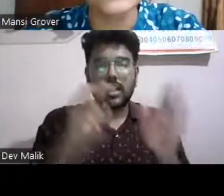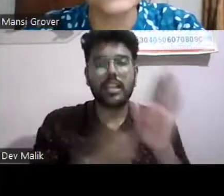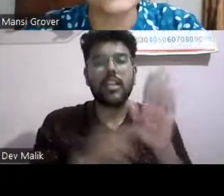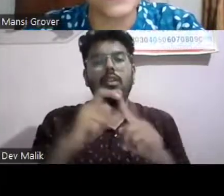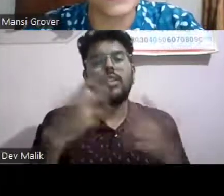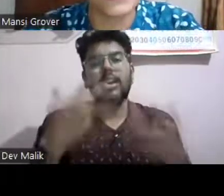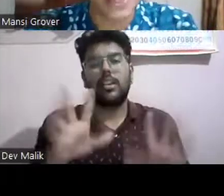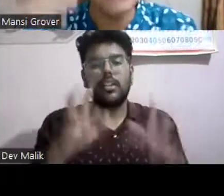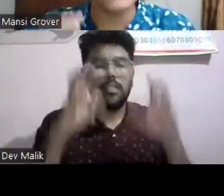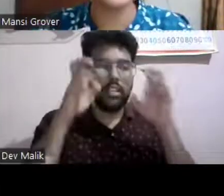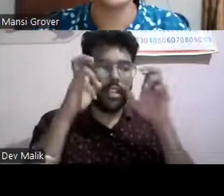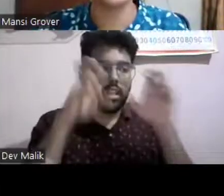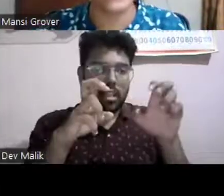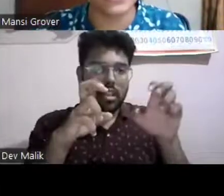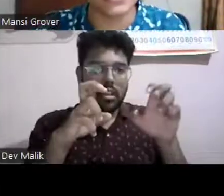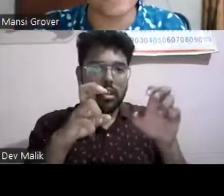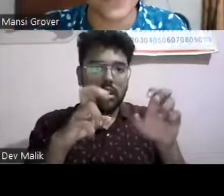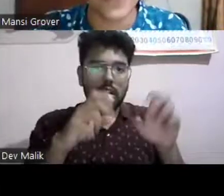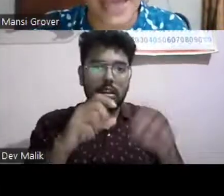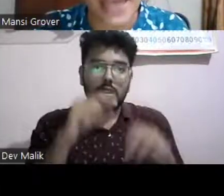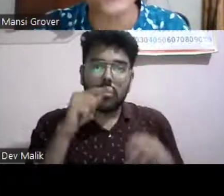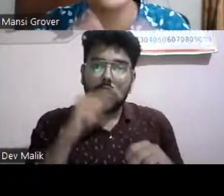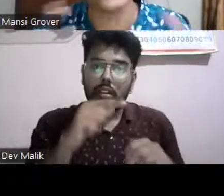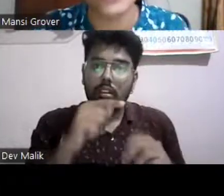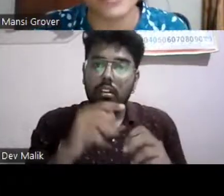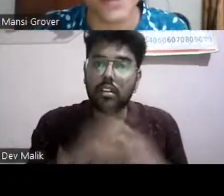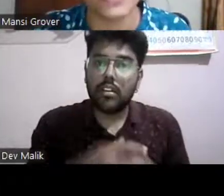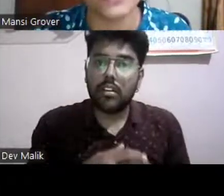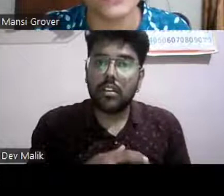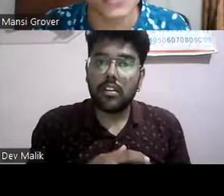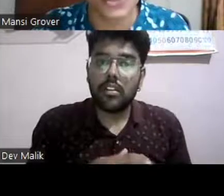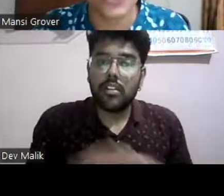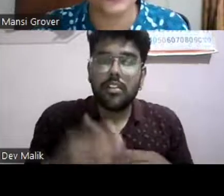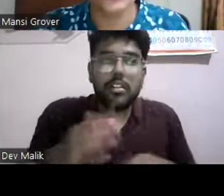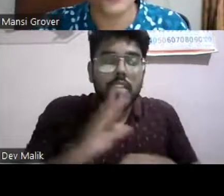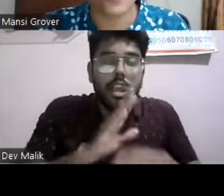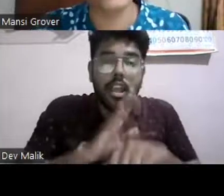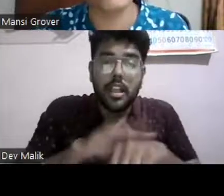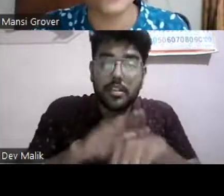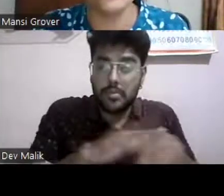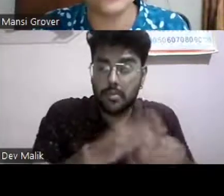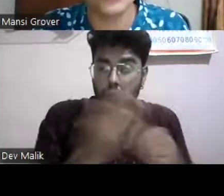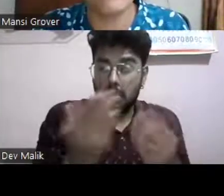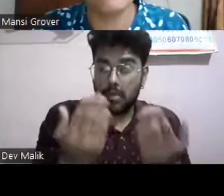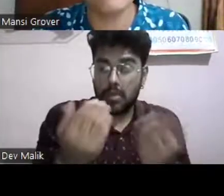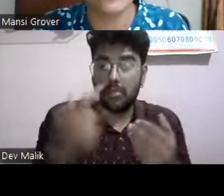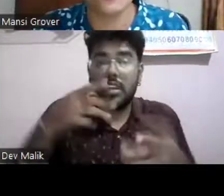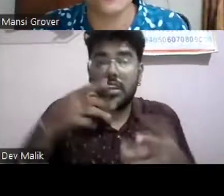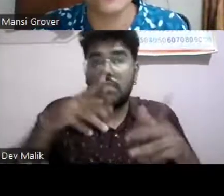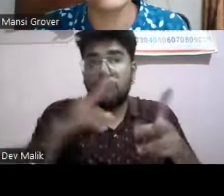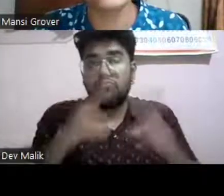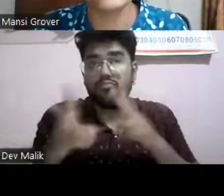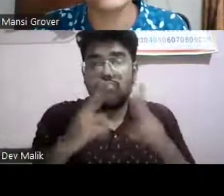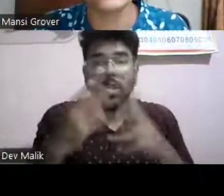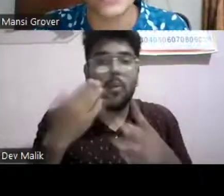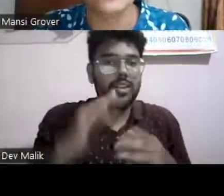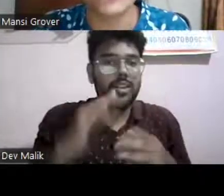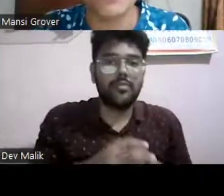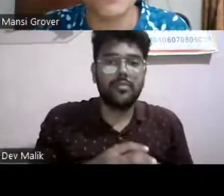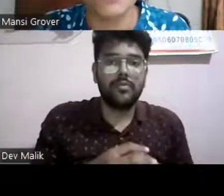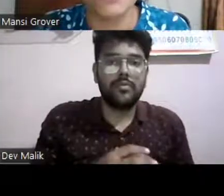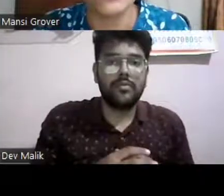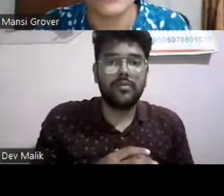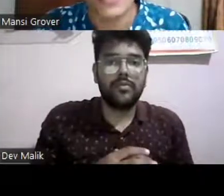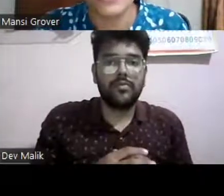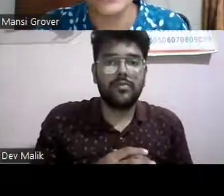can be such an enriching experience to talk about when we talk about this